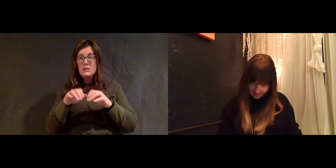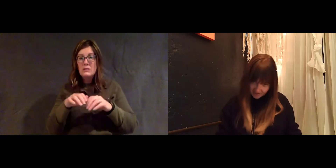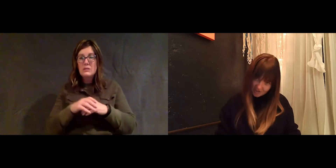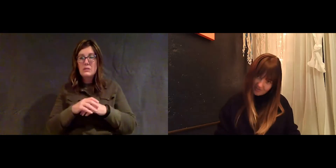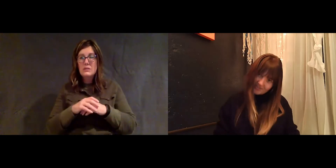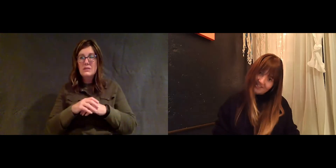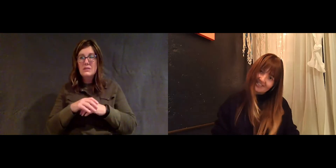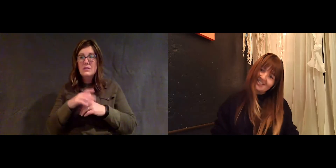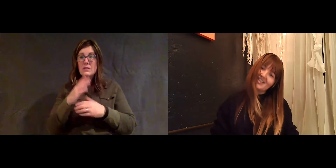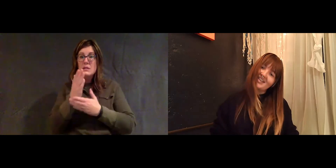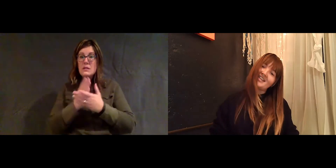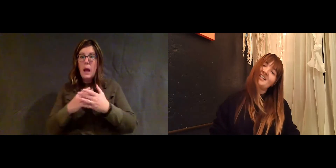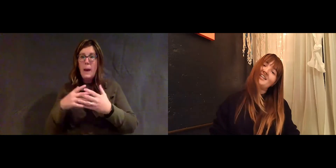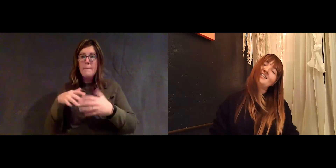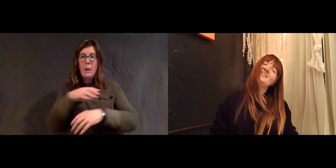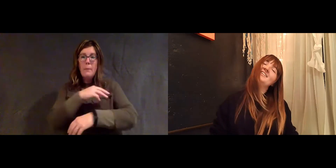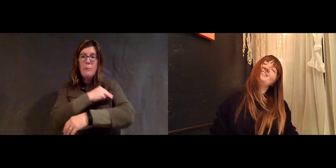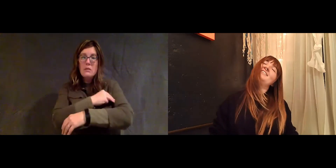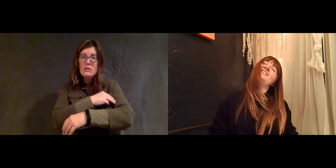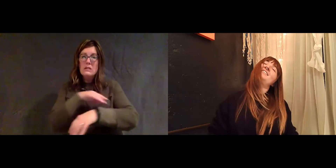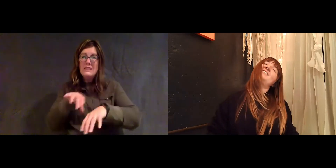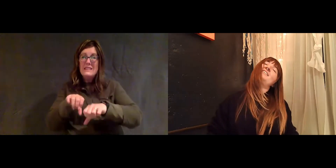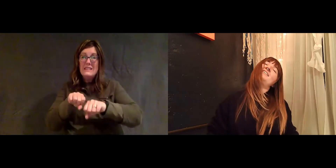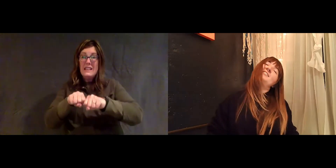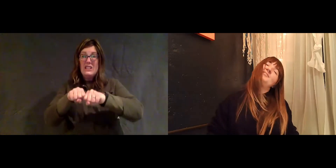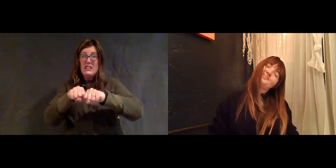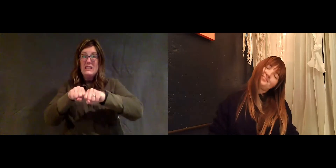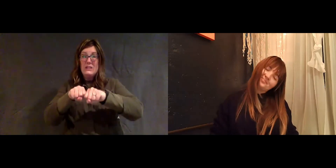some tension releasing.